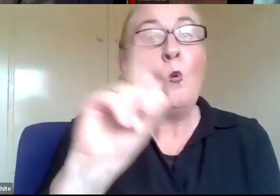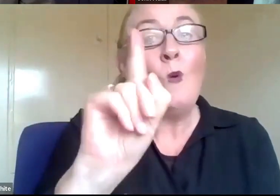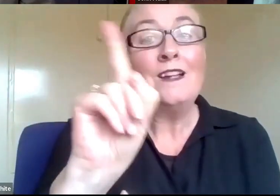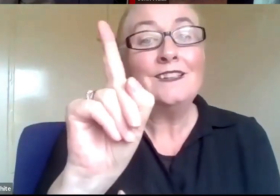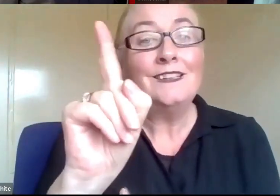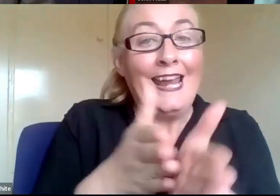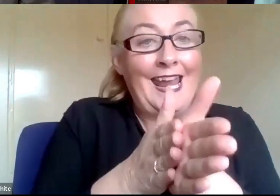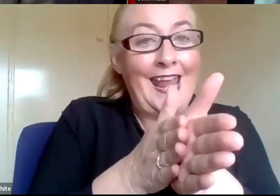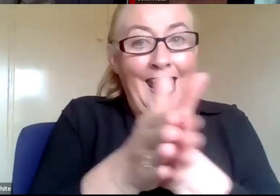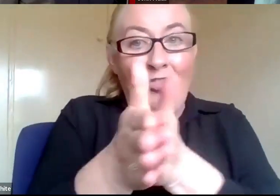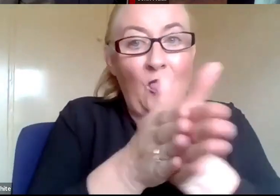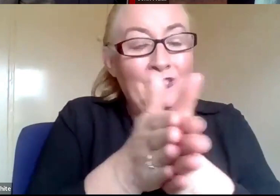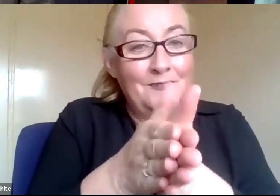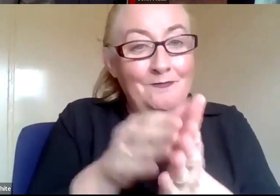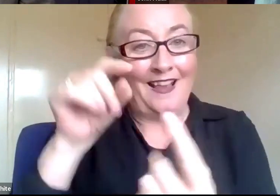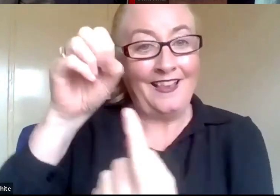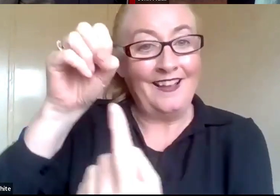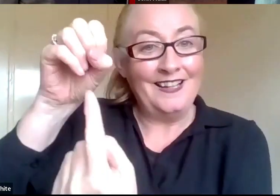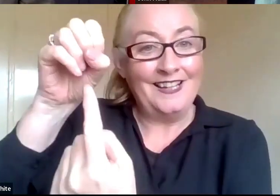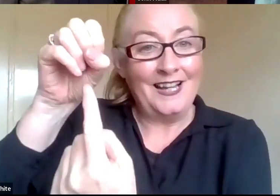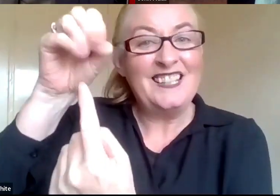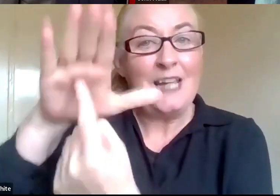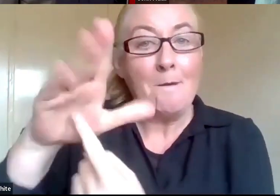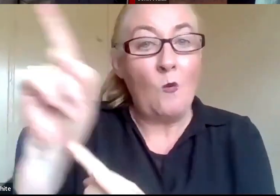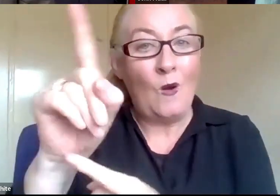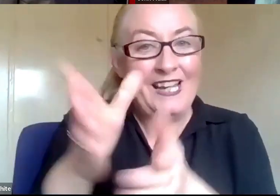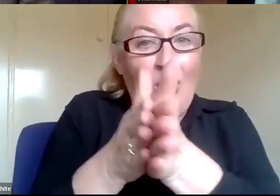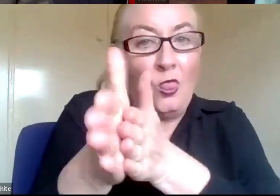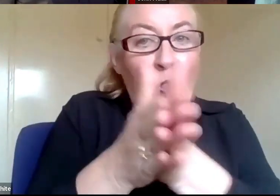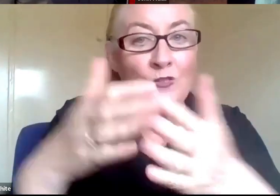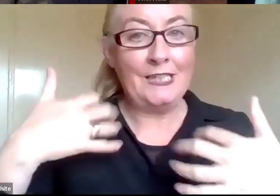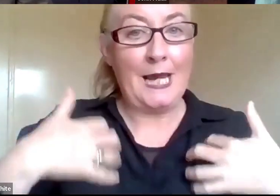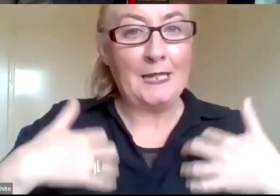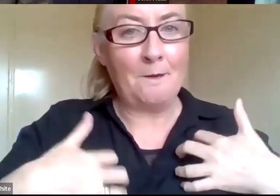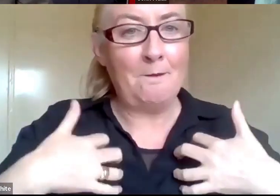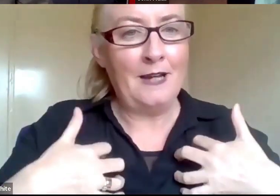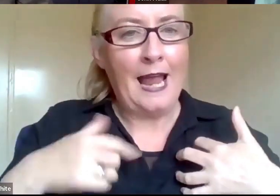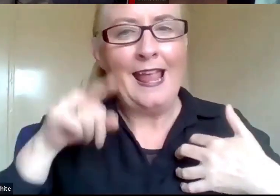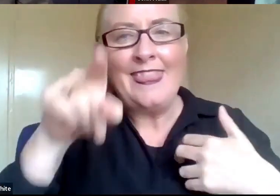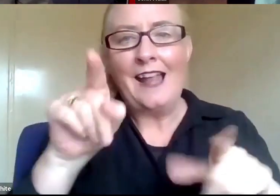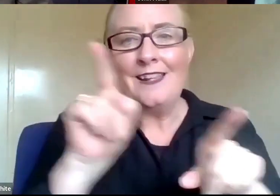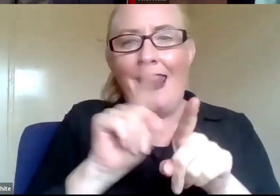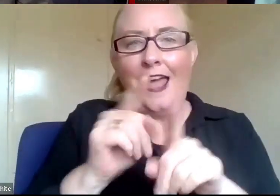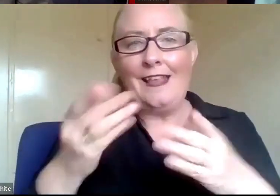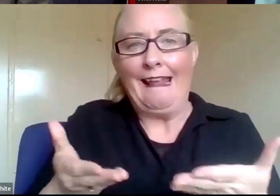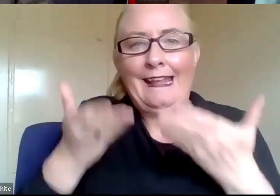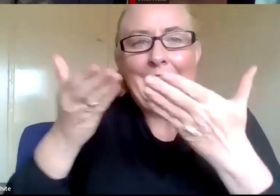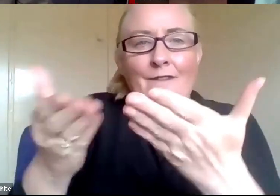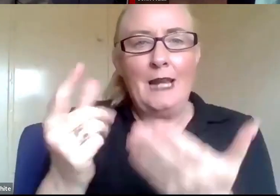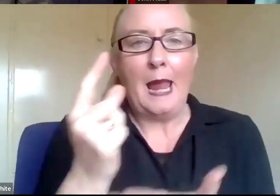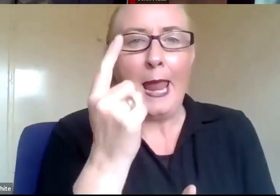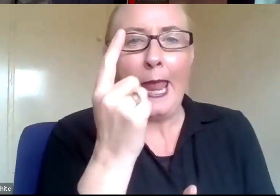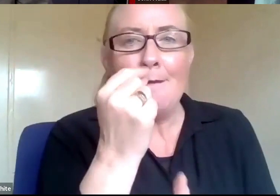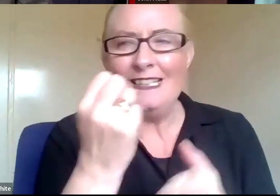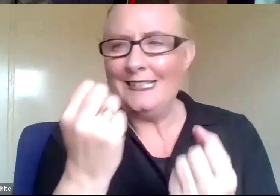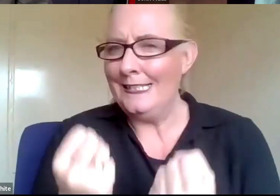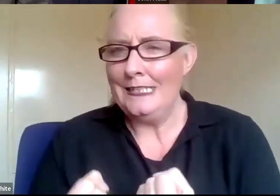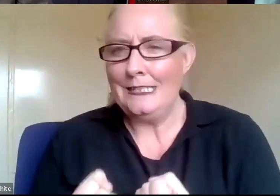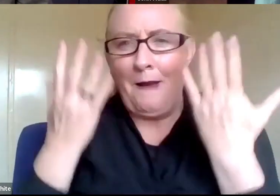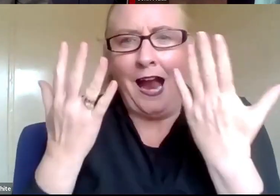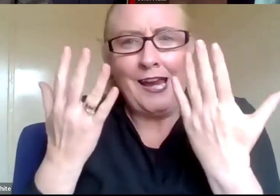The gift of being able to inspire people is partly linked to